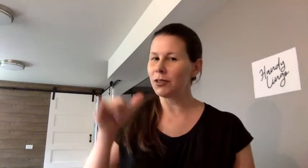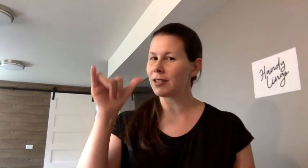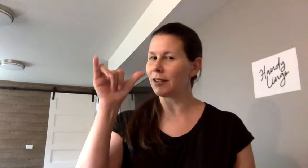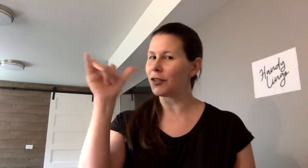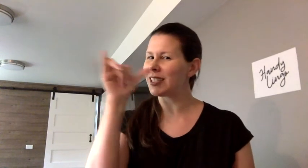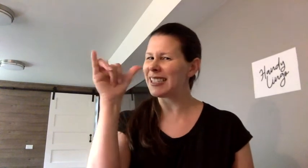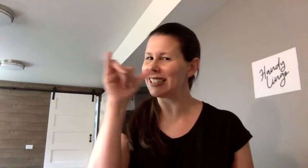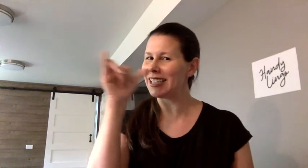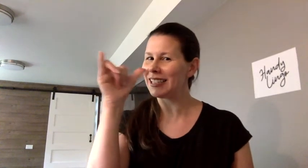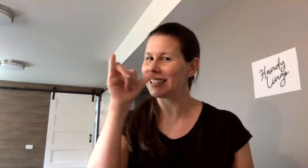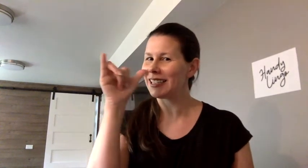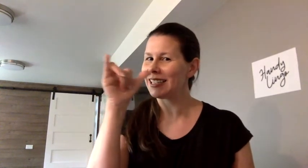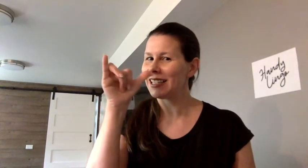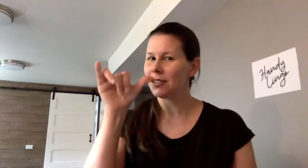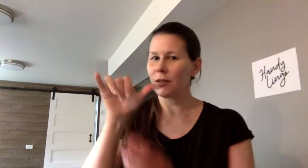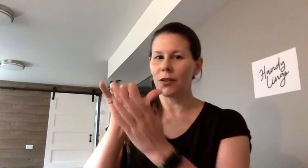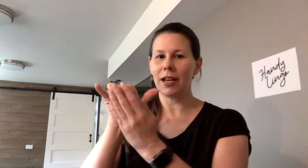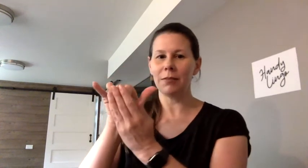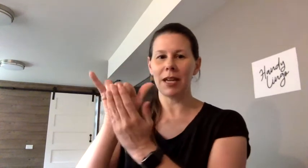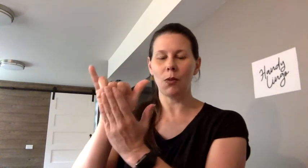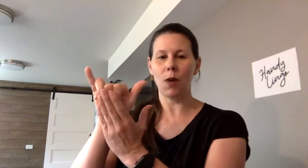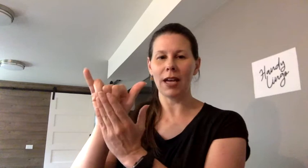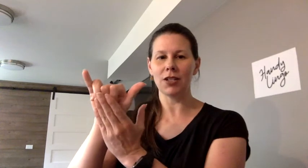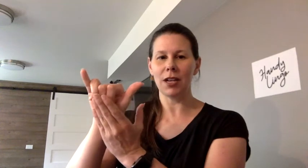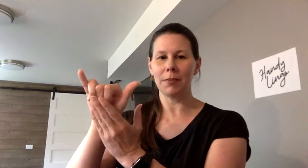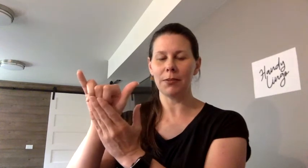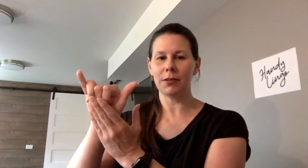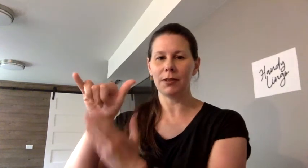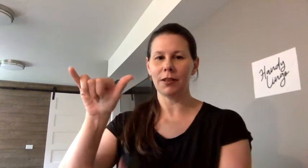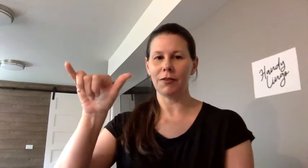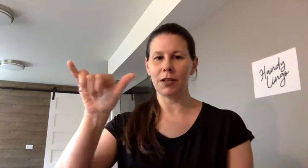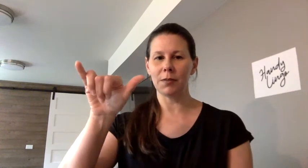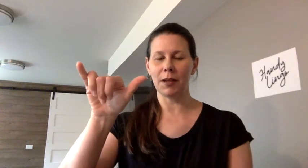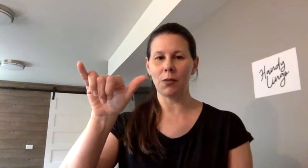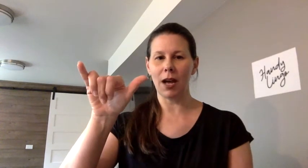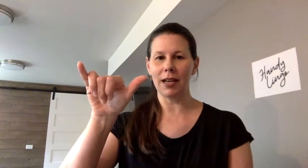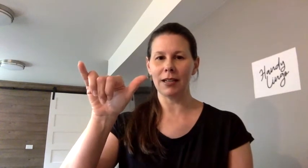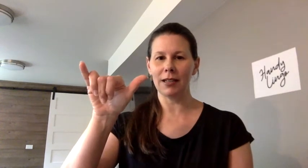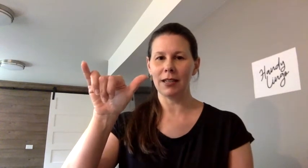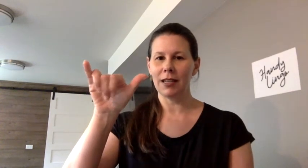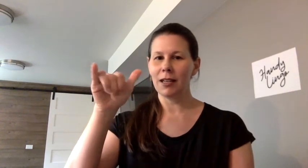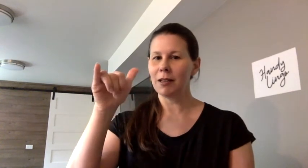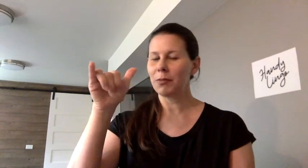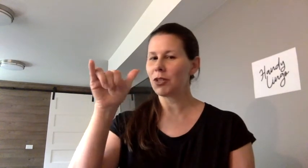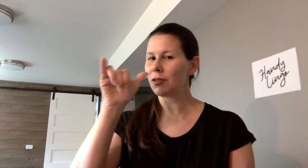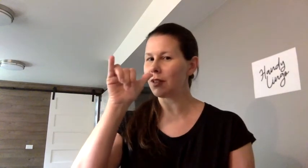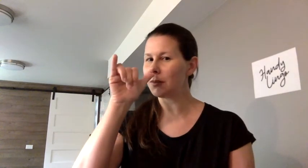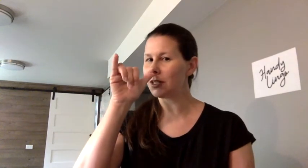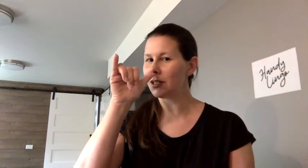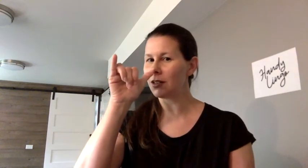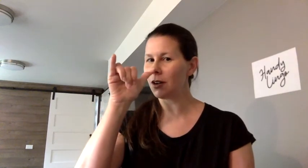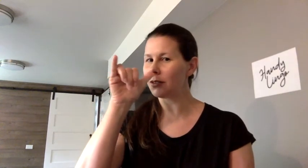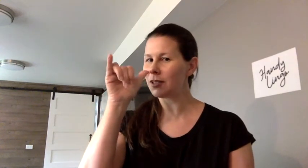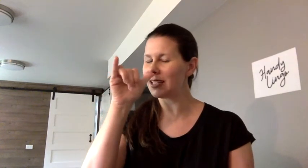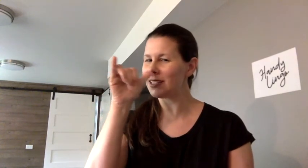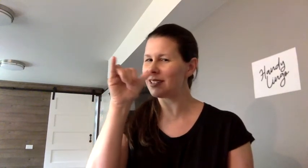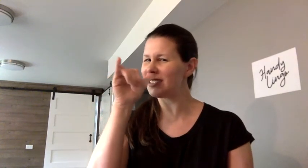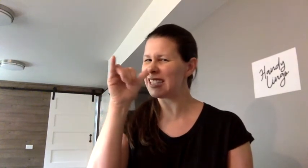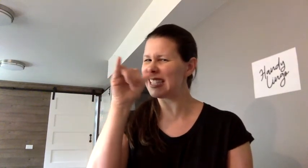sign for silly. So go ahead and make a Y shape, a finger spelled Y. Put your thumb near your nose and just